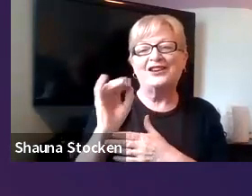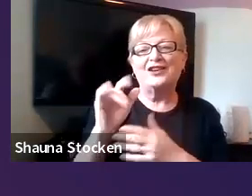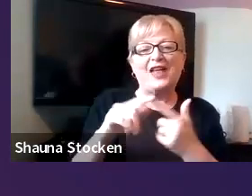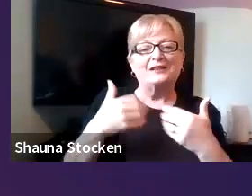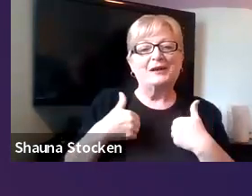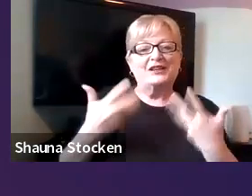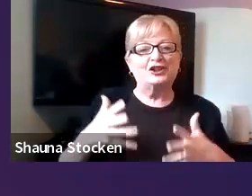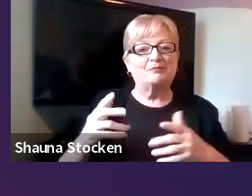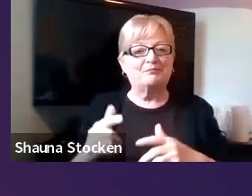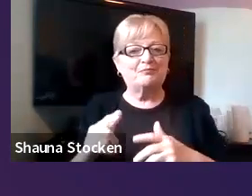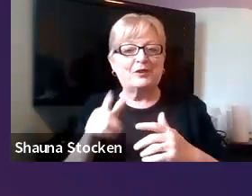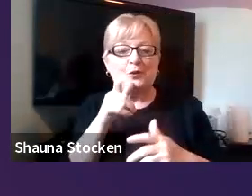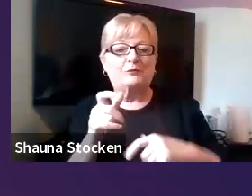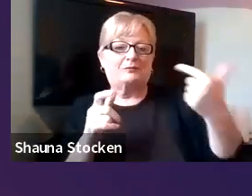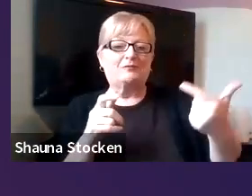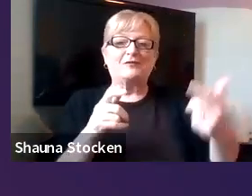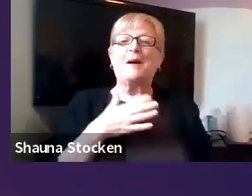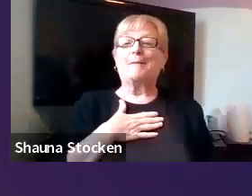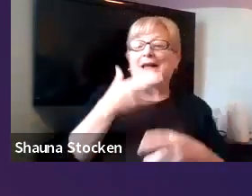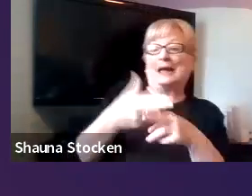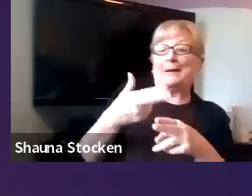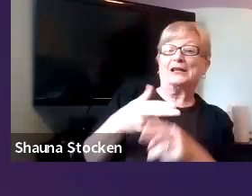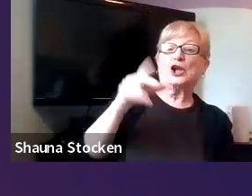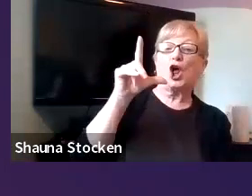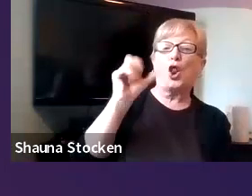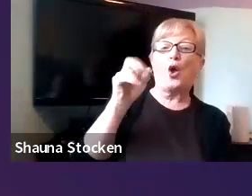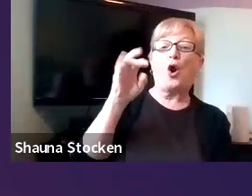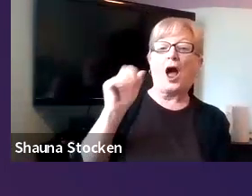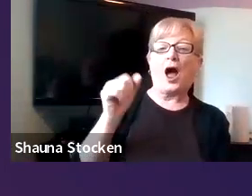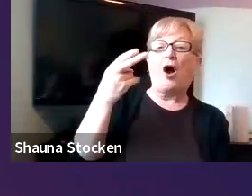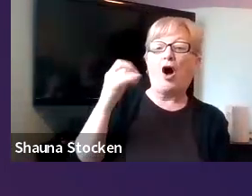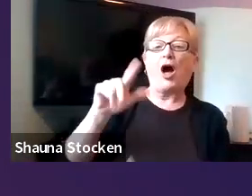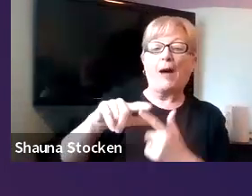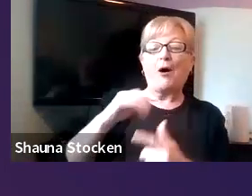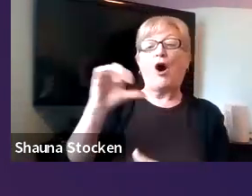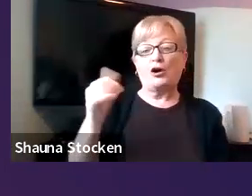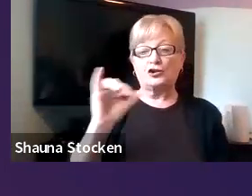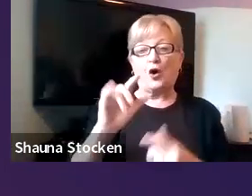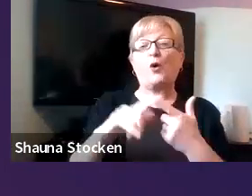go? Sure. My name is Laura Hall. I'm another AT specialist with the Michigan